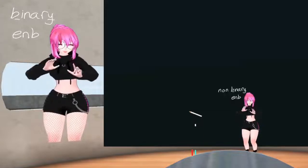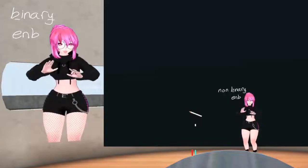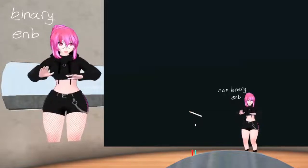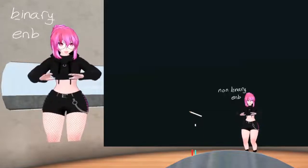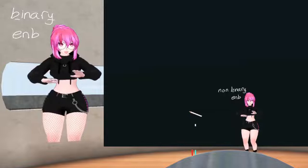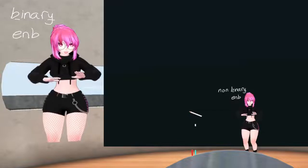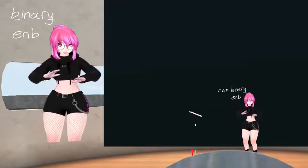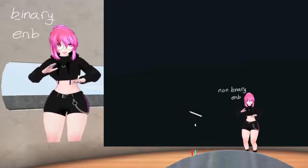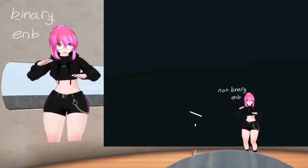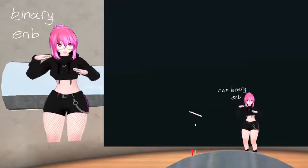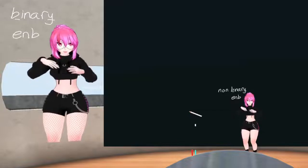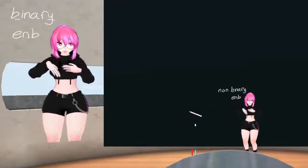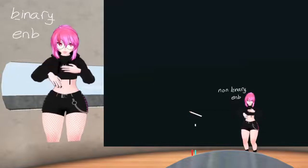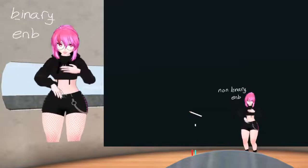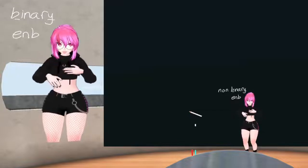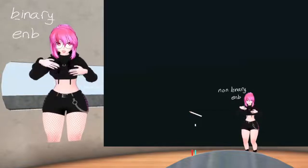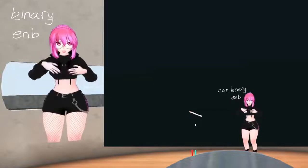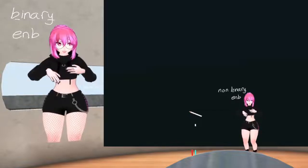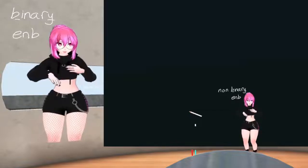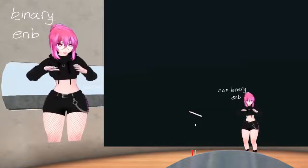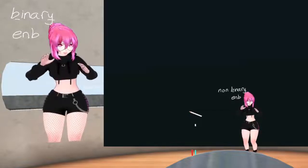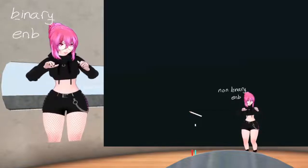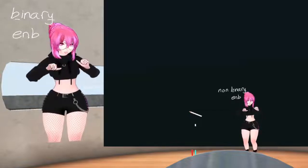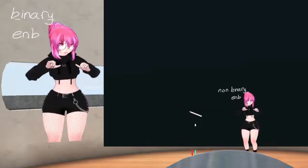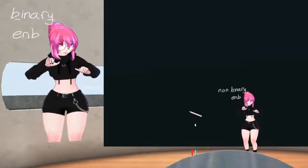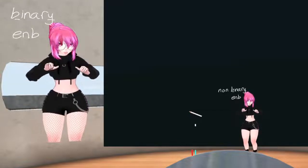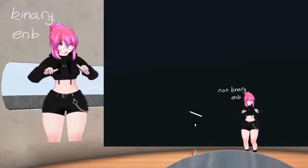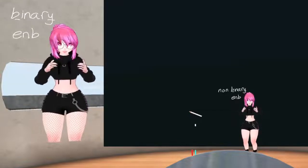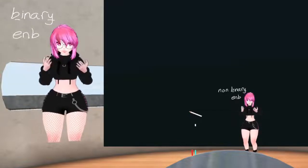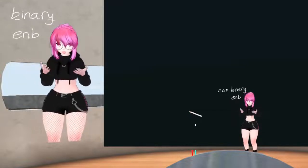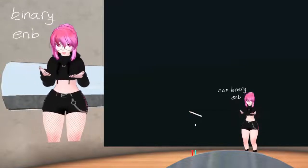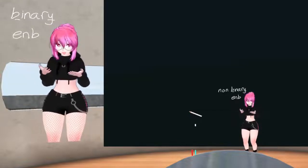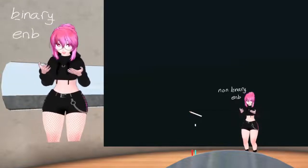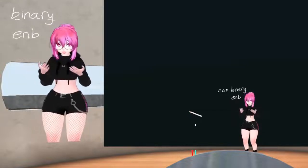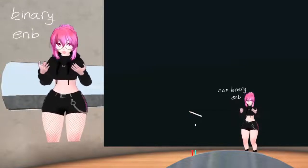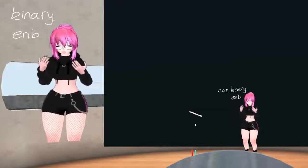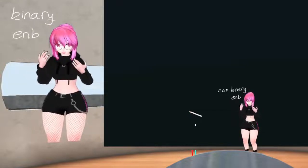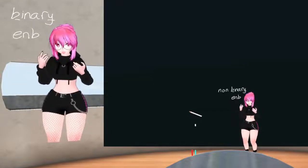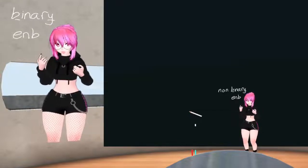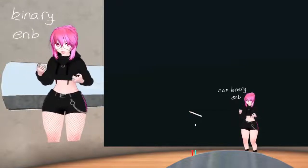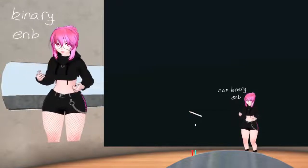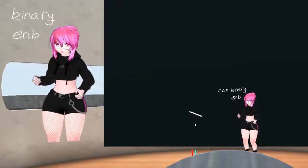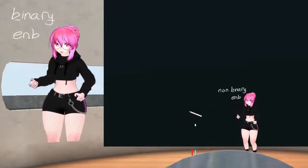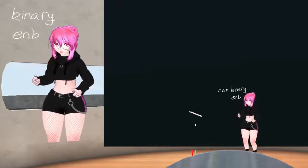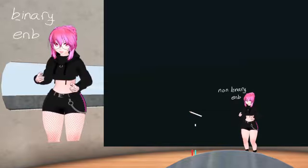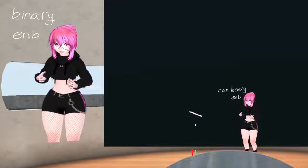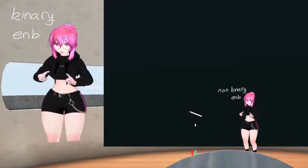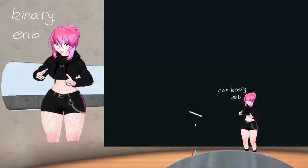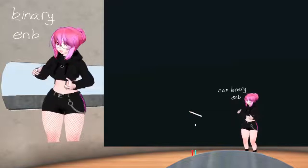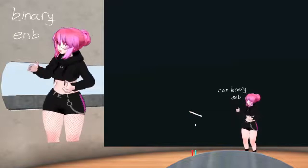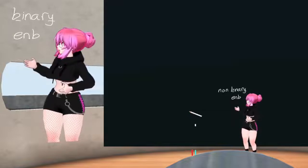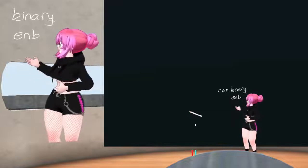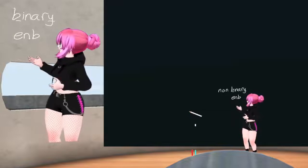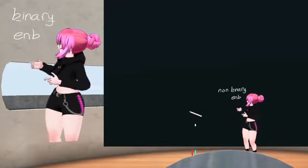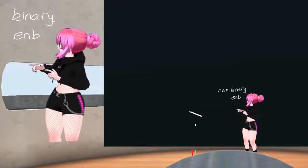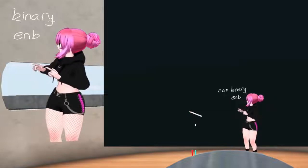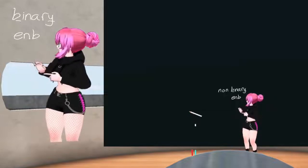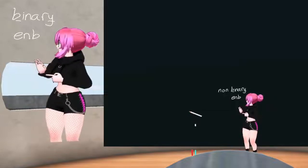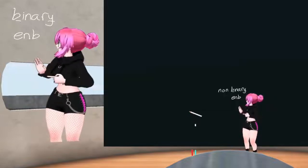this topic, and I haven't really delved deep into research about it. But I did want you guys to be aware of it because we do have